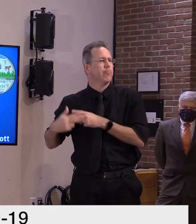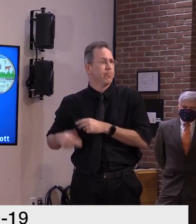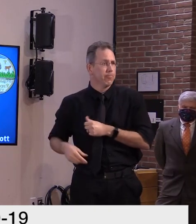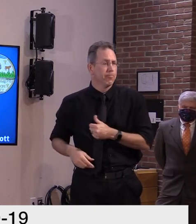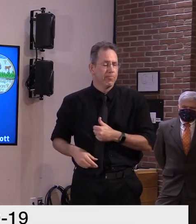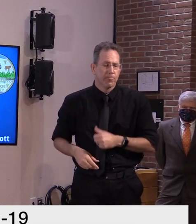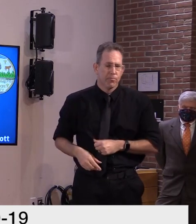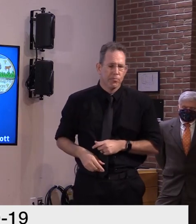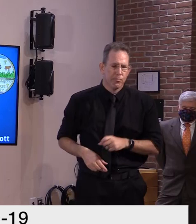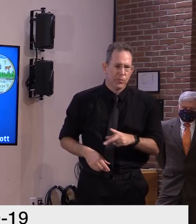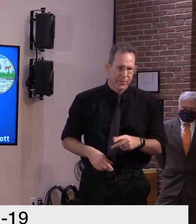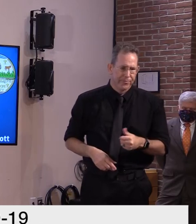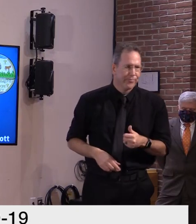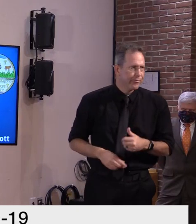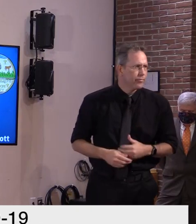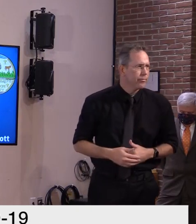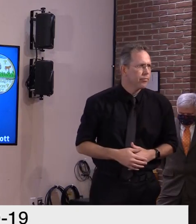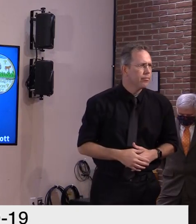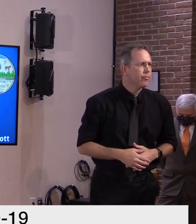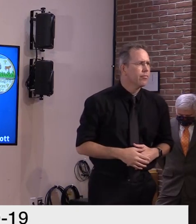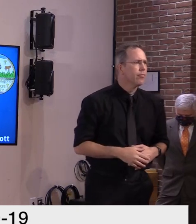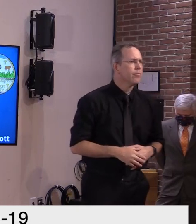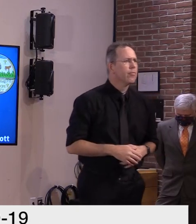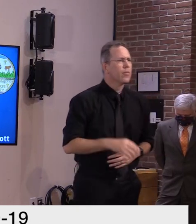John, VPR.